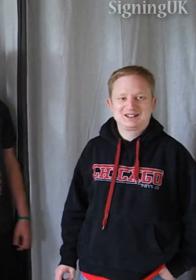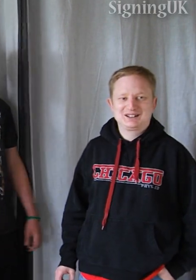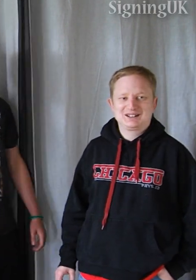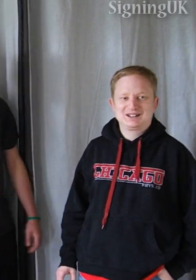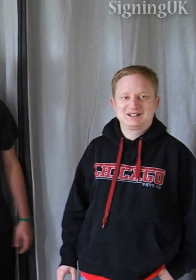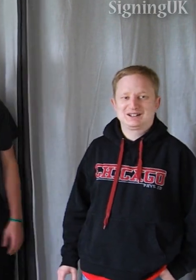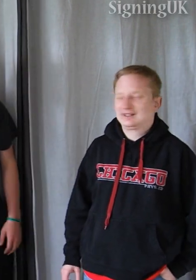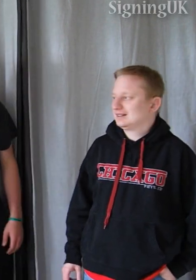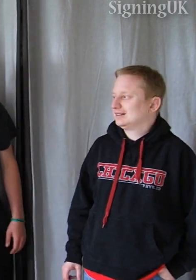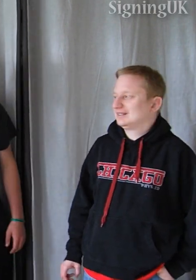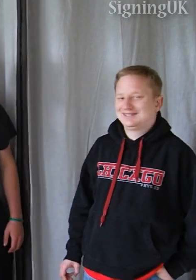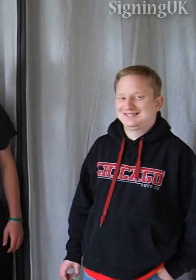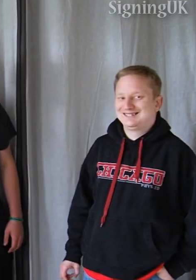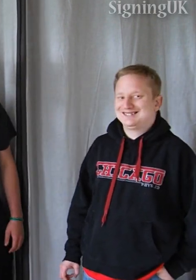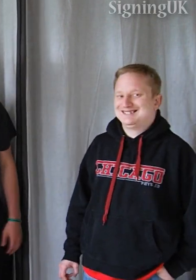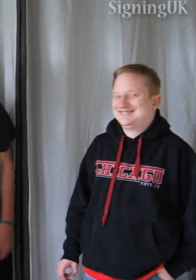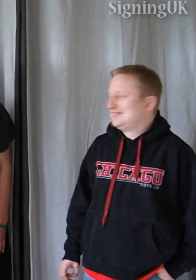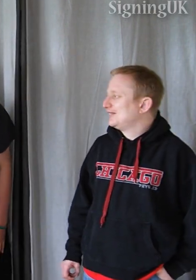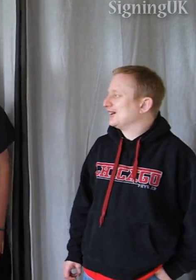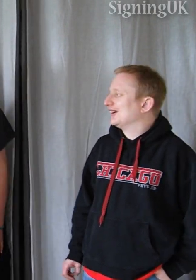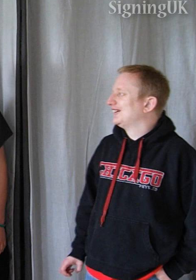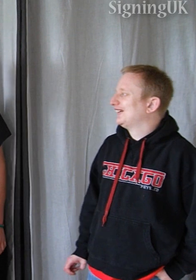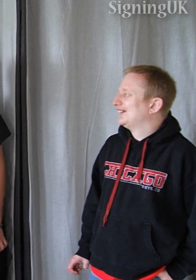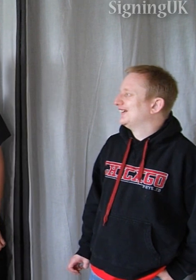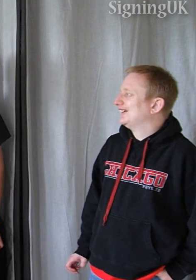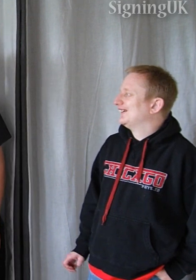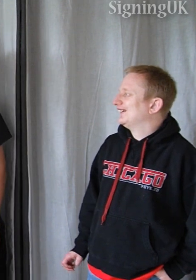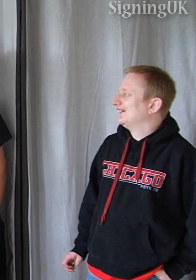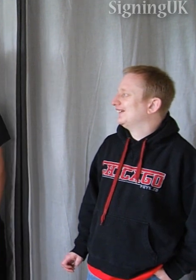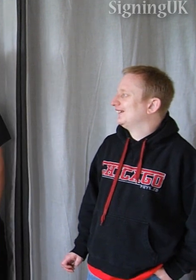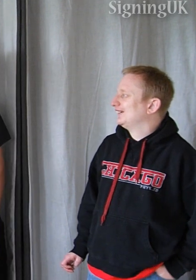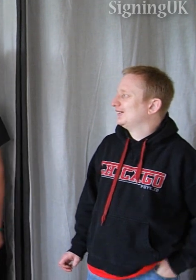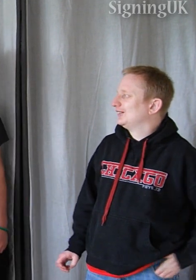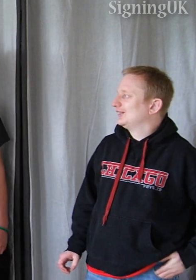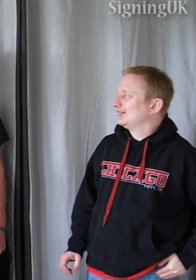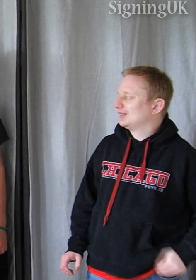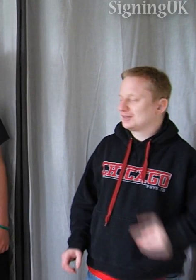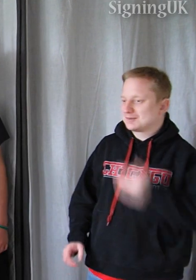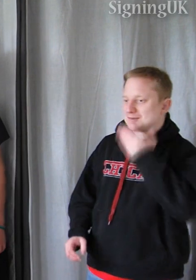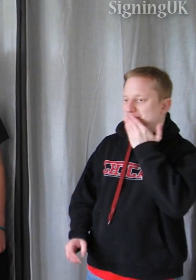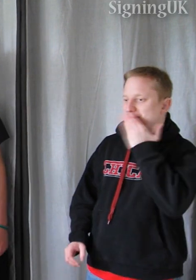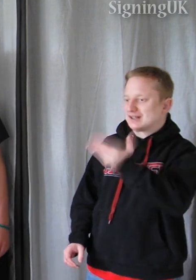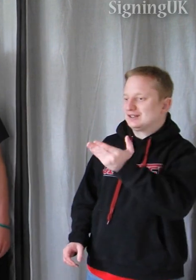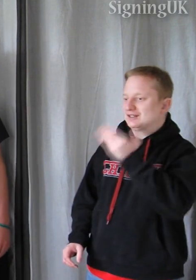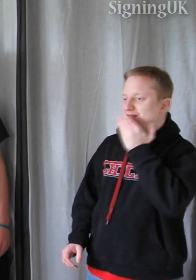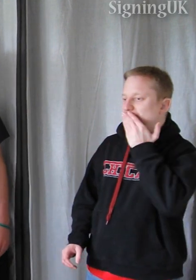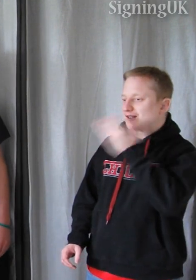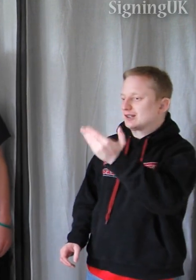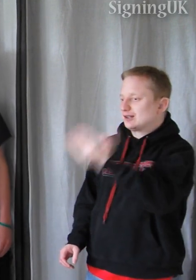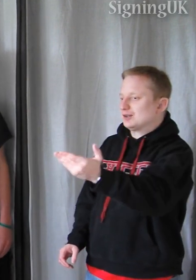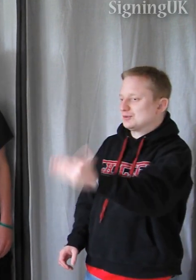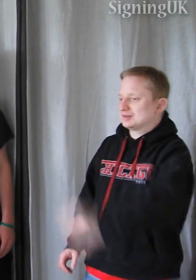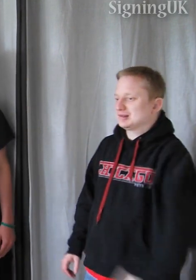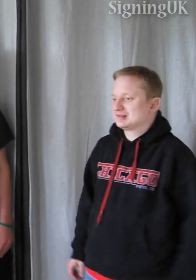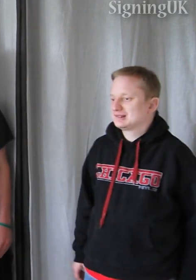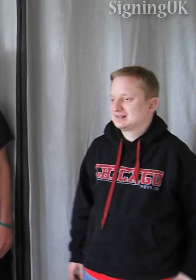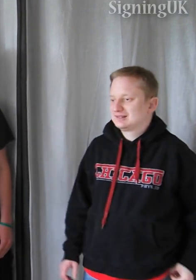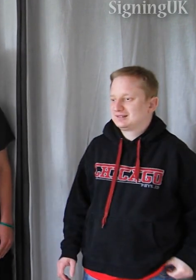Dean? Dean, yeah. Could you sign please and thank you for me? Please, thank you.